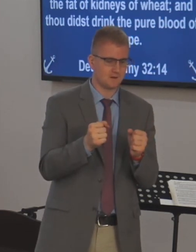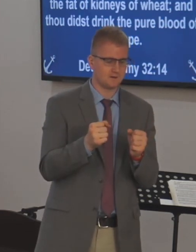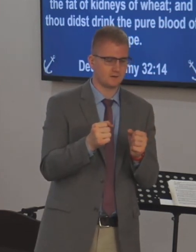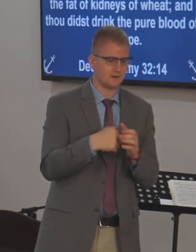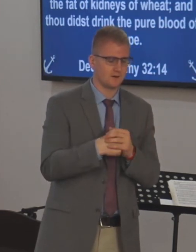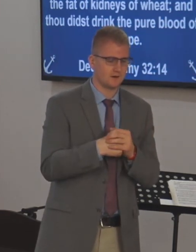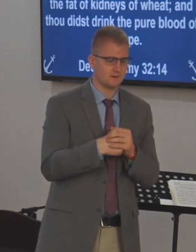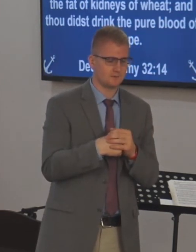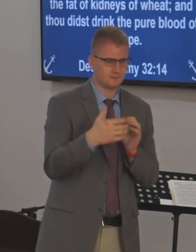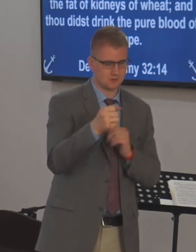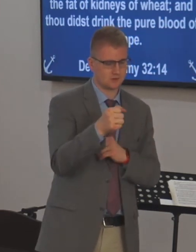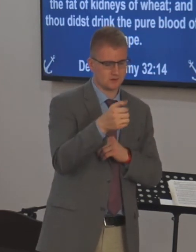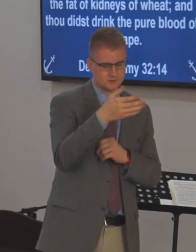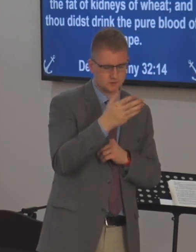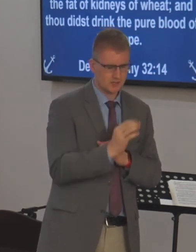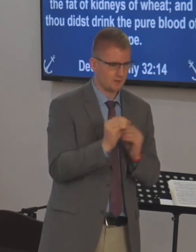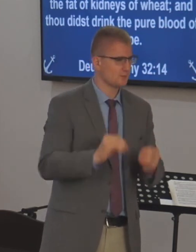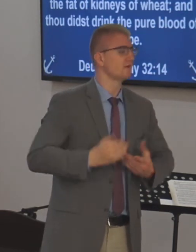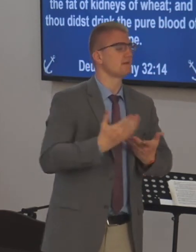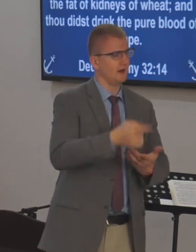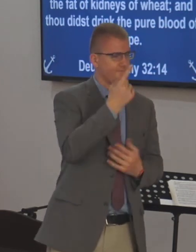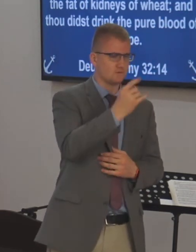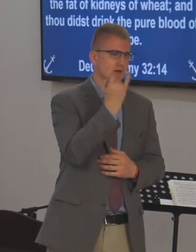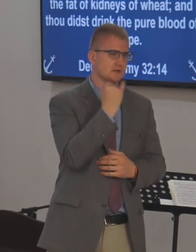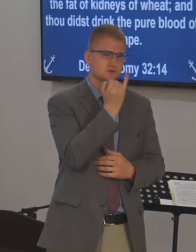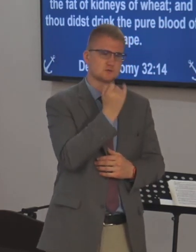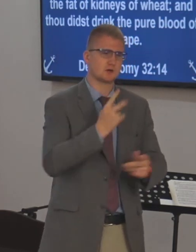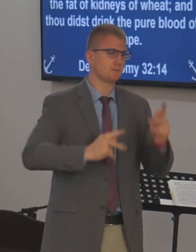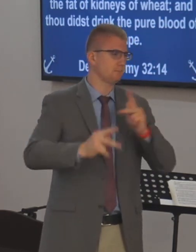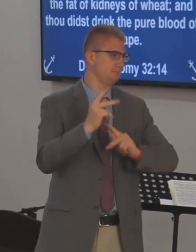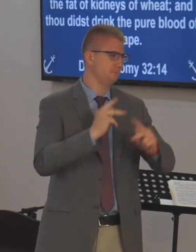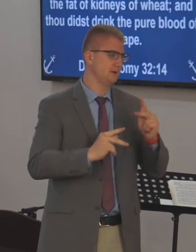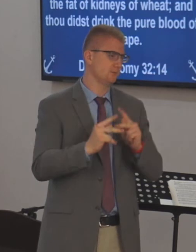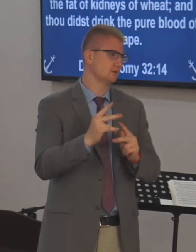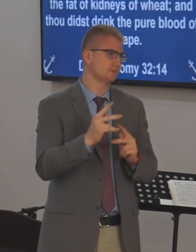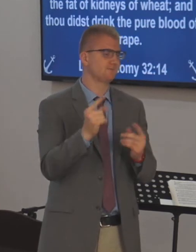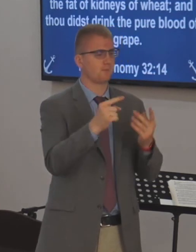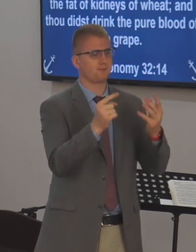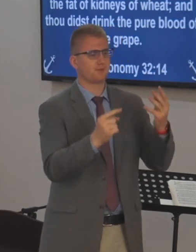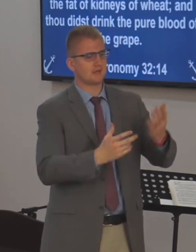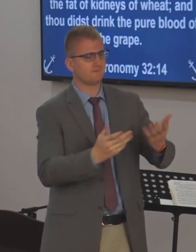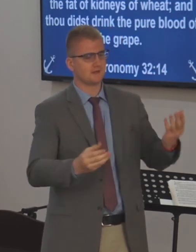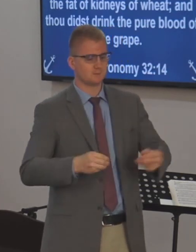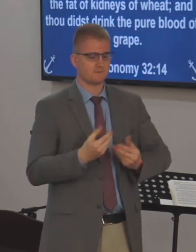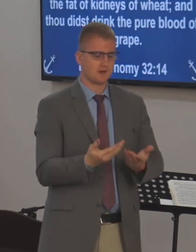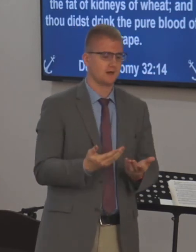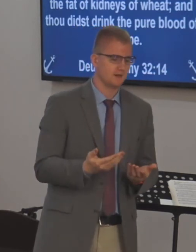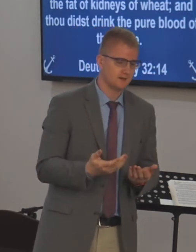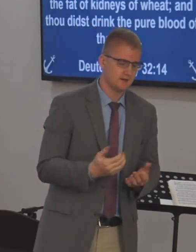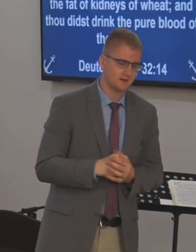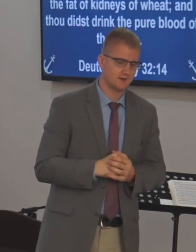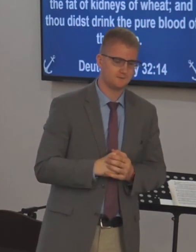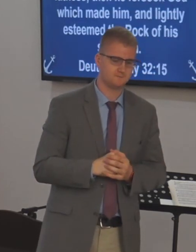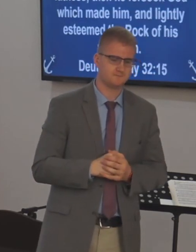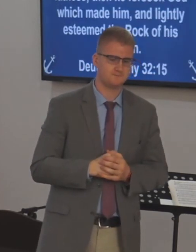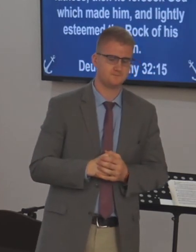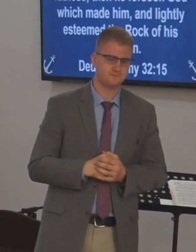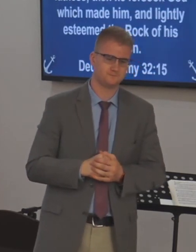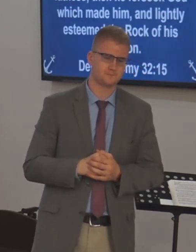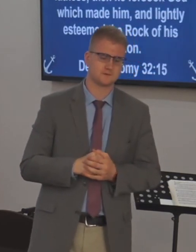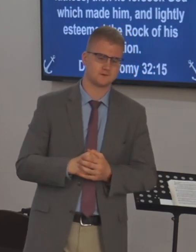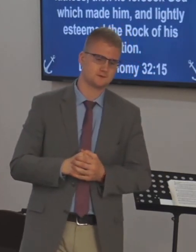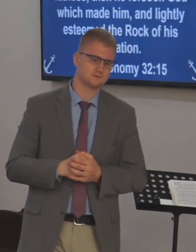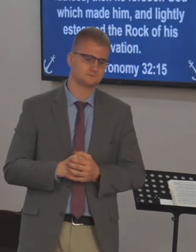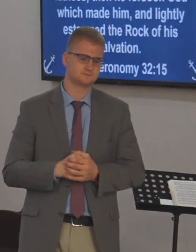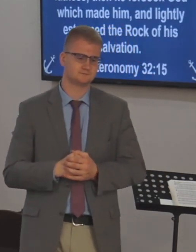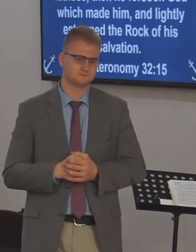him, provided for them in the wilderness, kidneys of wheat. They just drank and pure blood of the grape. But Jeshurun, you could